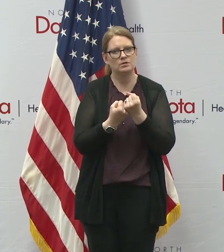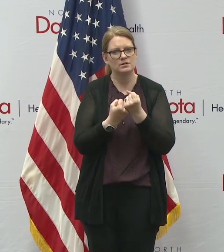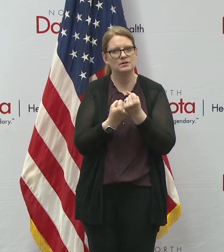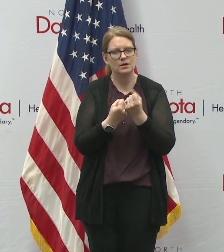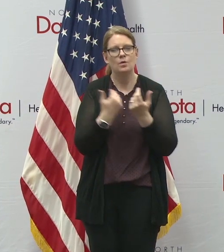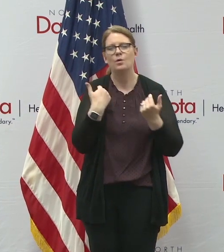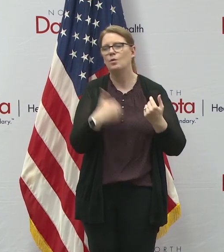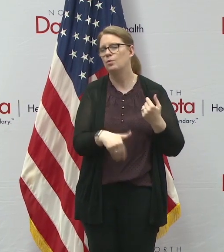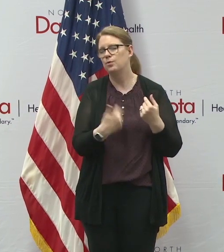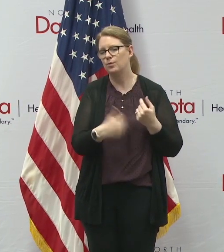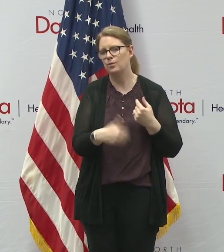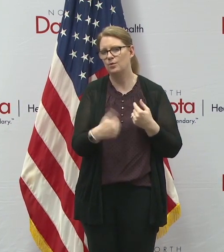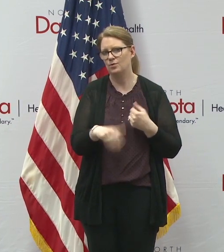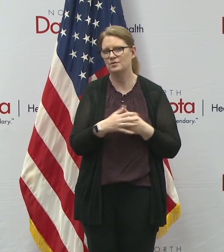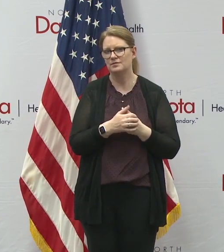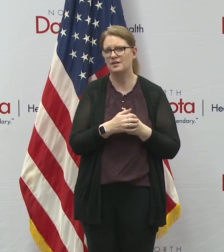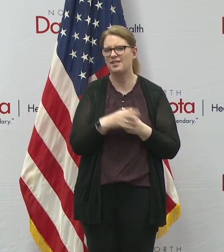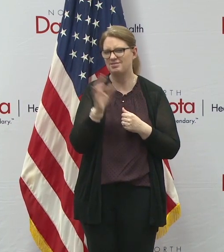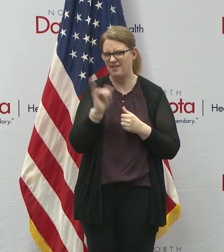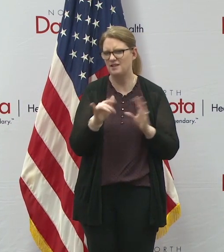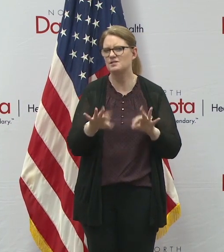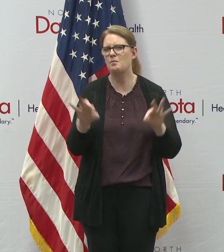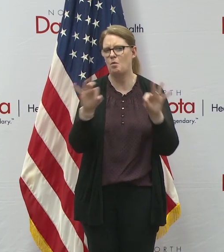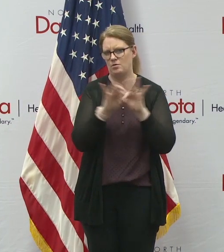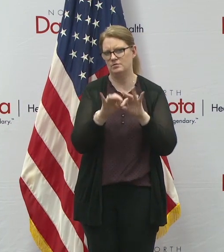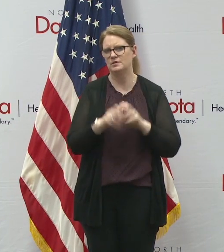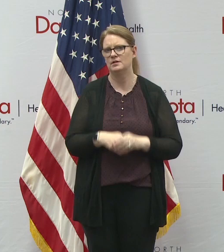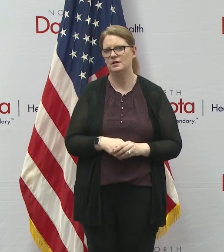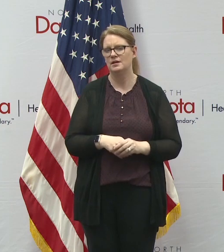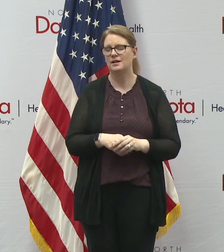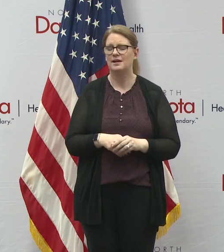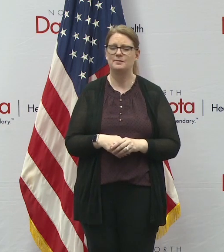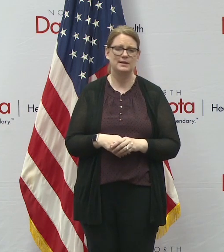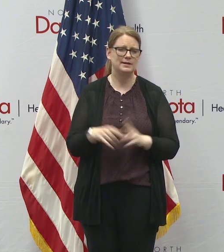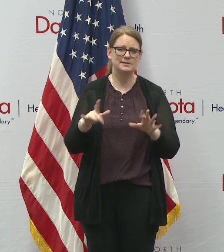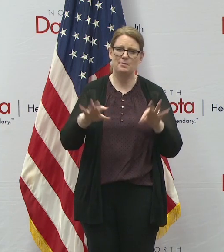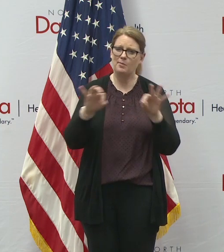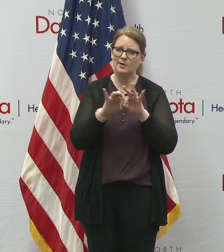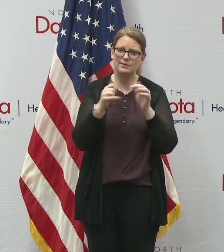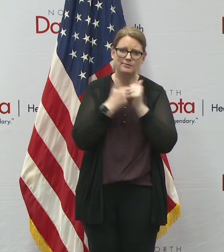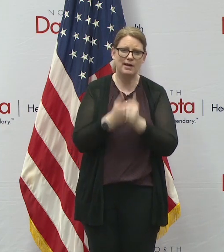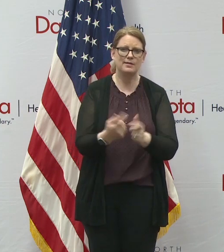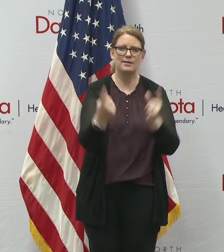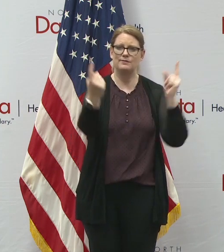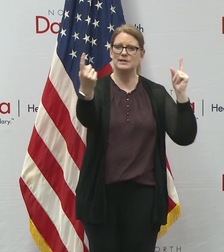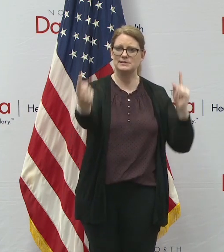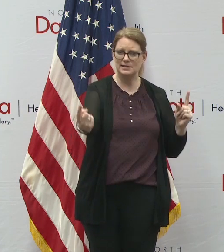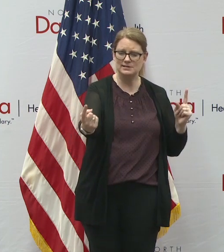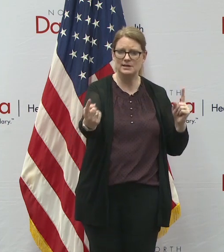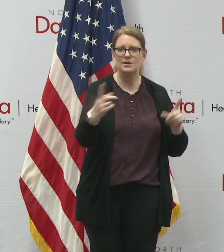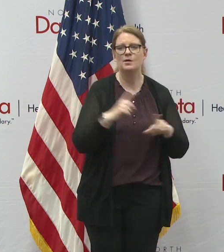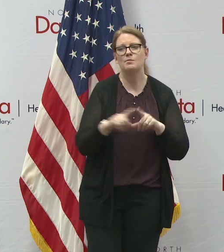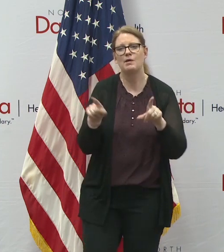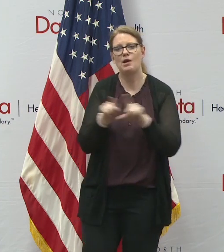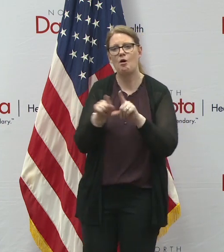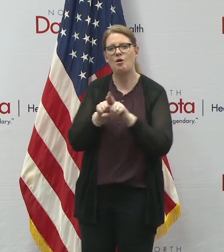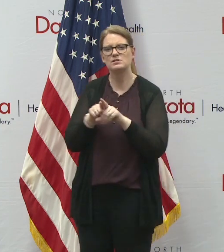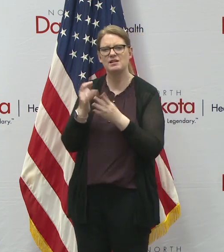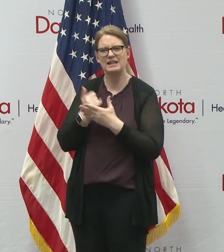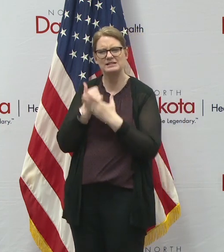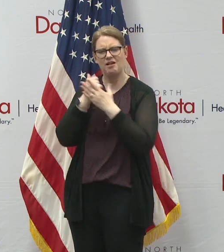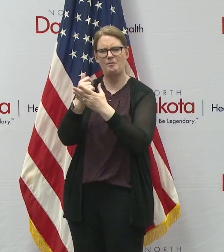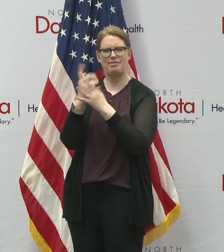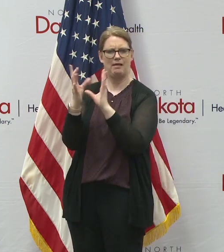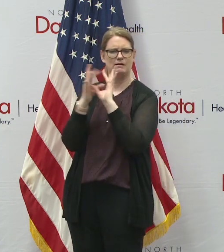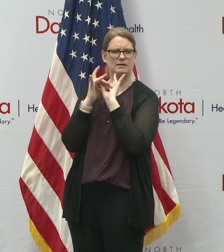now, because that's as important as the physical distancing and the staying healthy, but it's also about staying connected. So for those